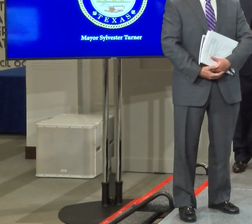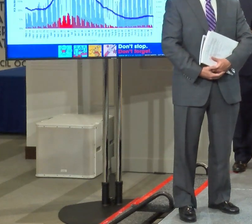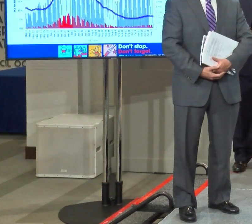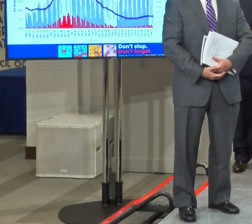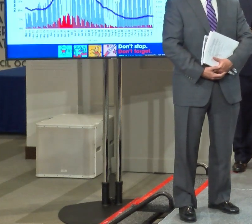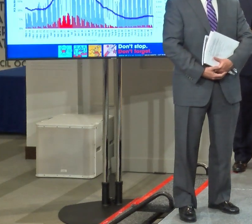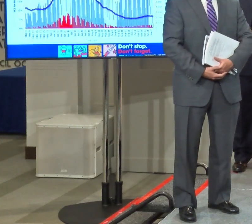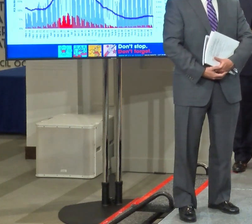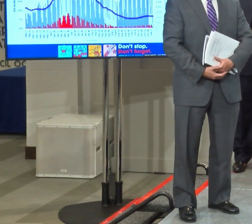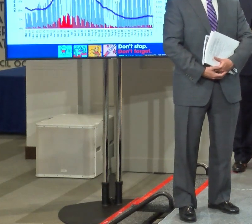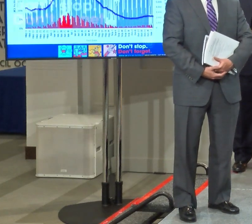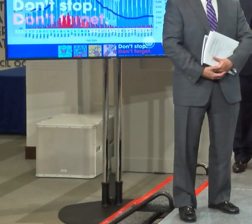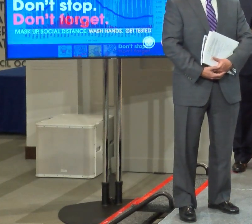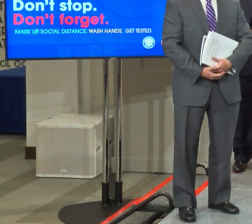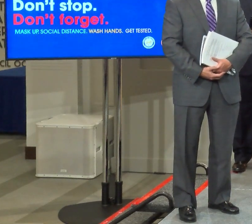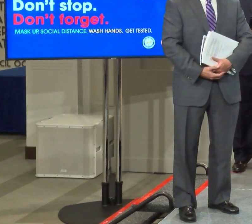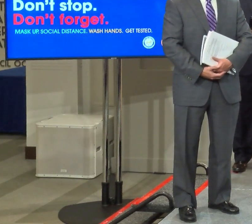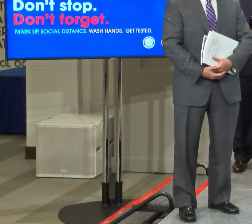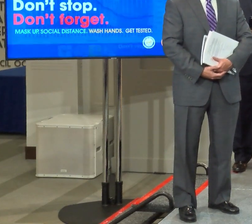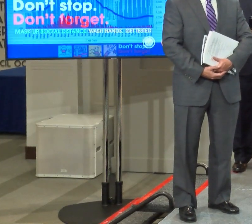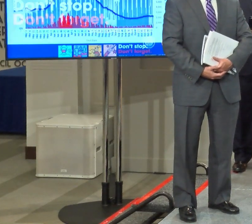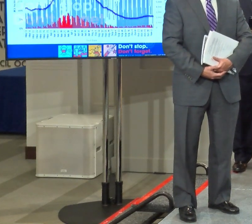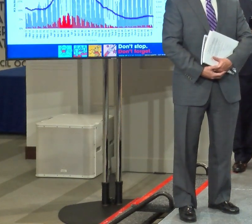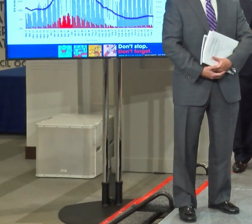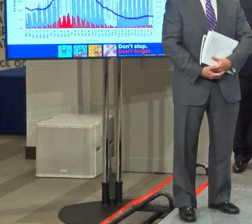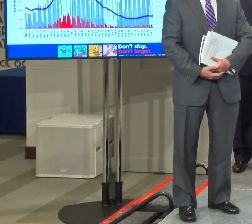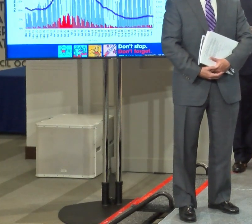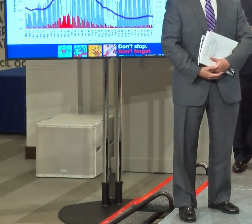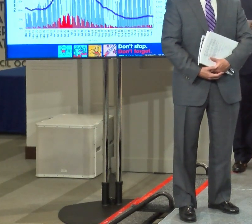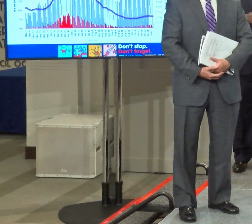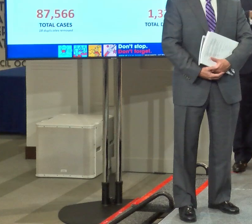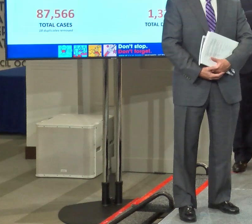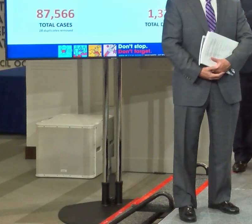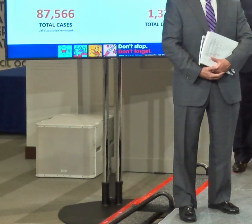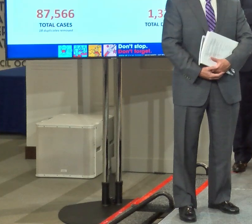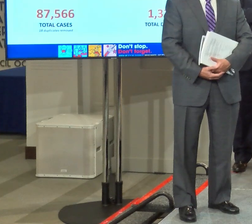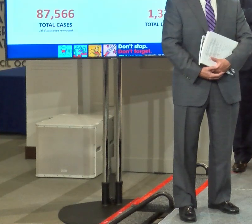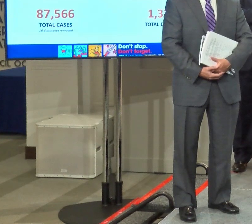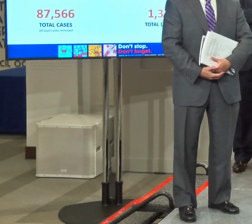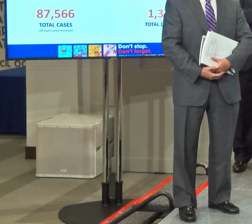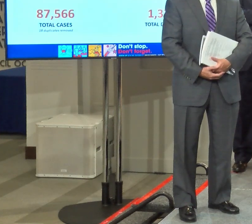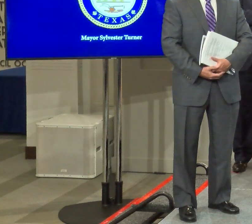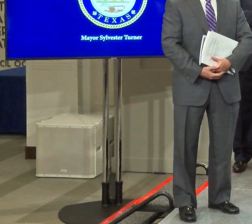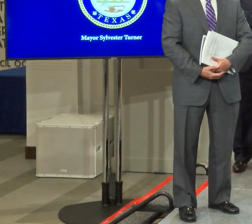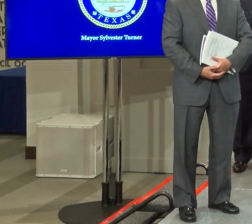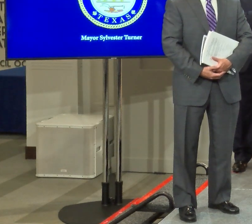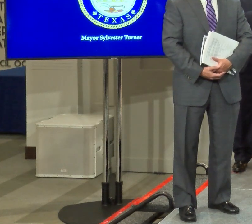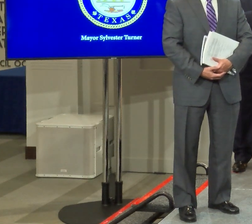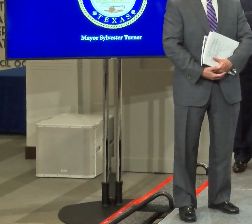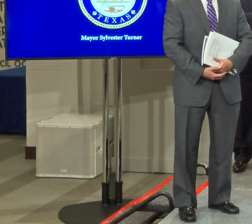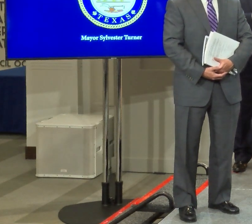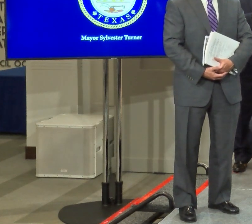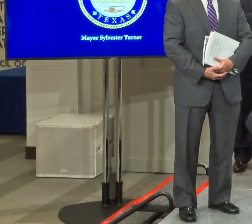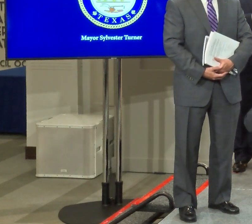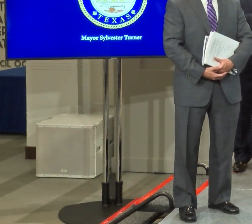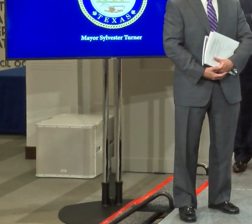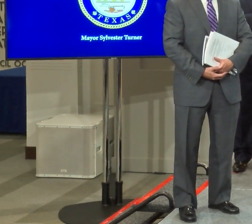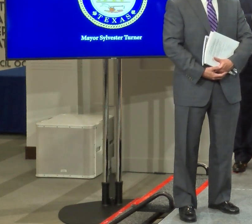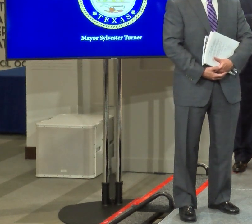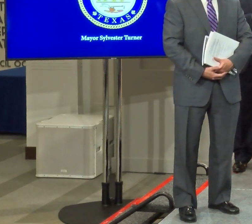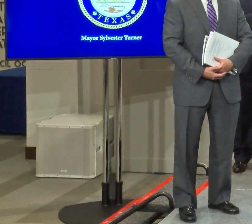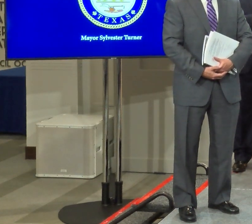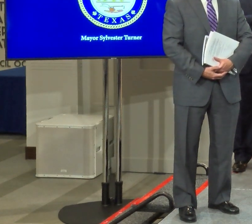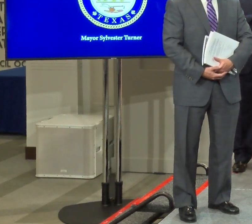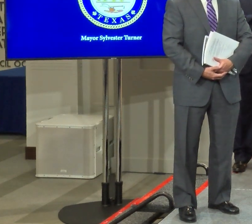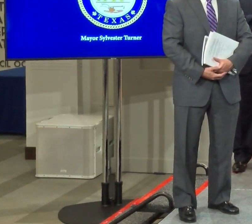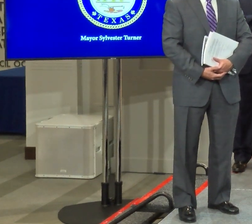6.7, so it inched up ever so slightly from last week. That number is still too high, and again, the